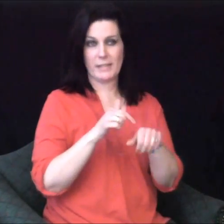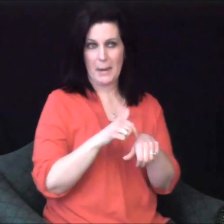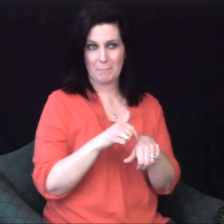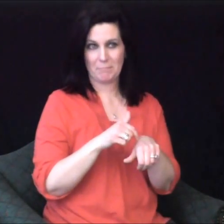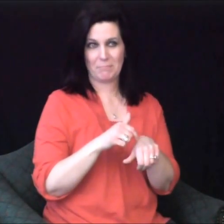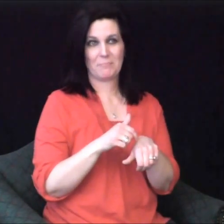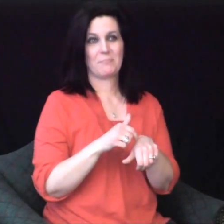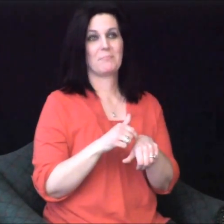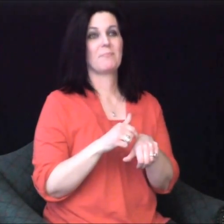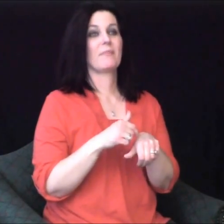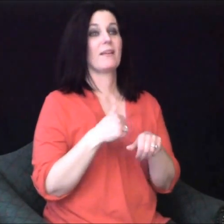part-time.